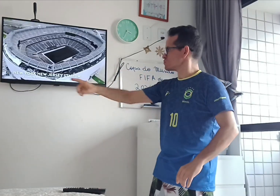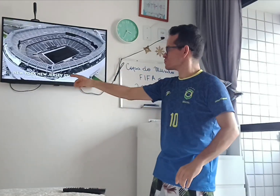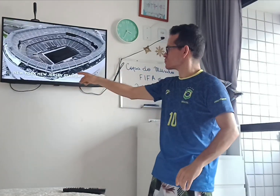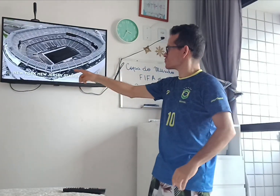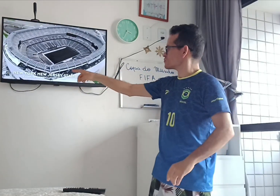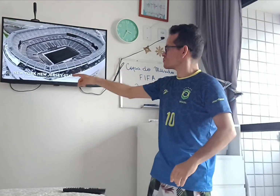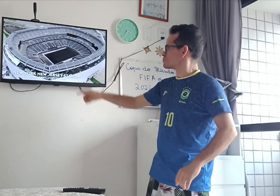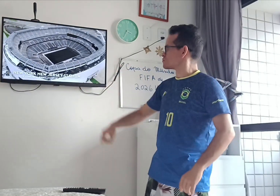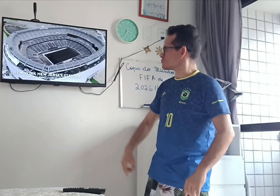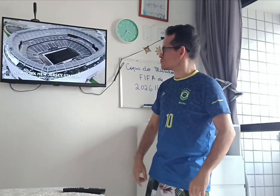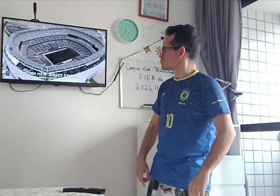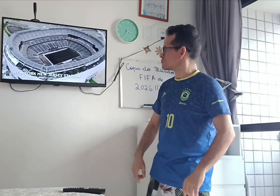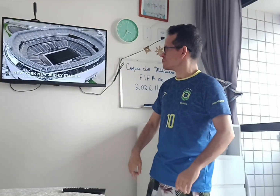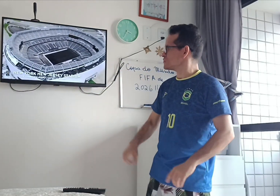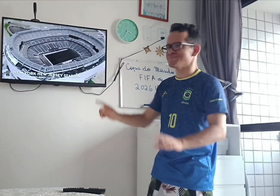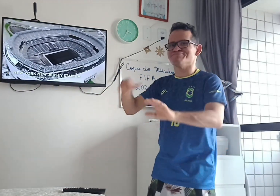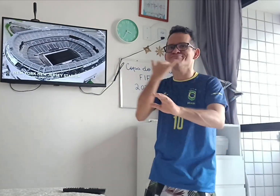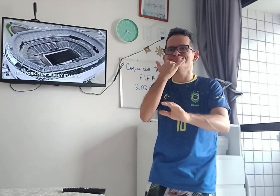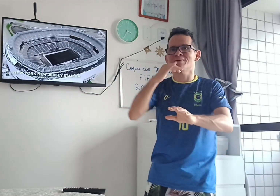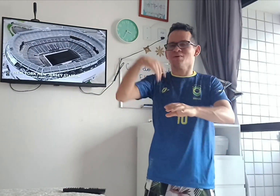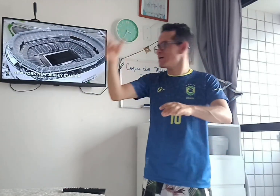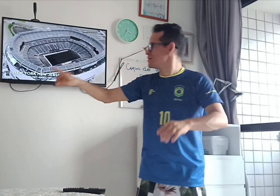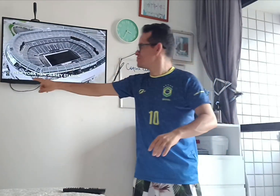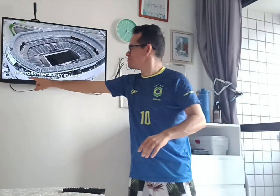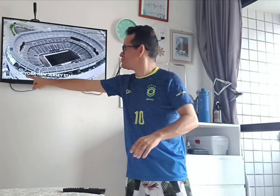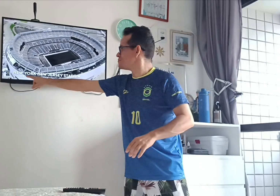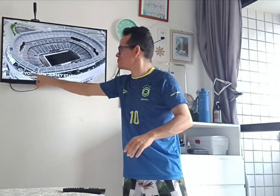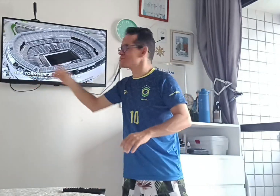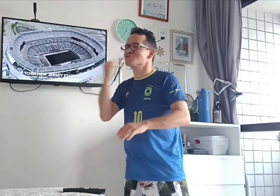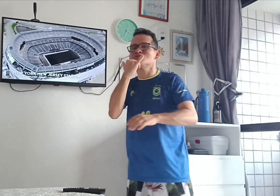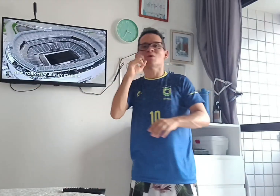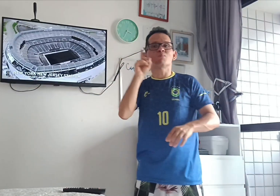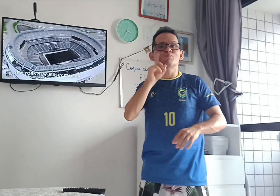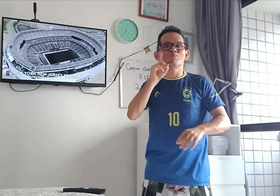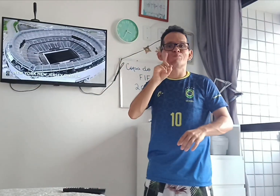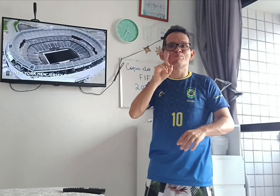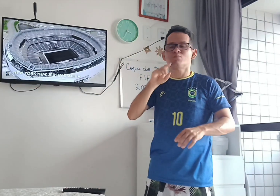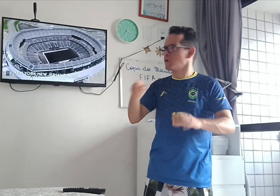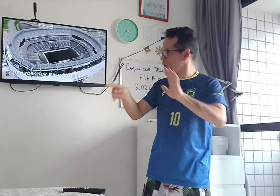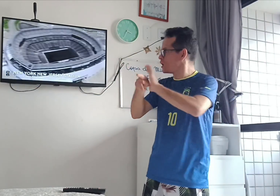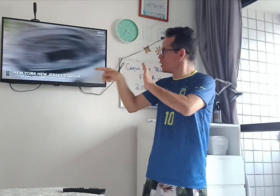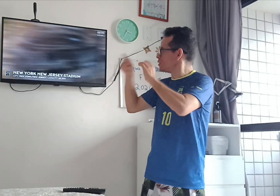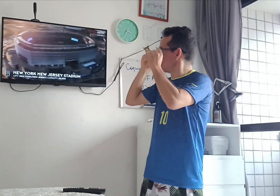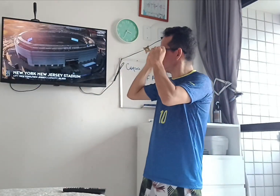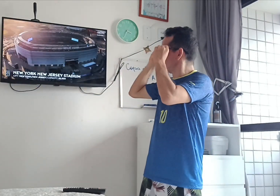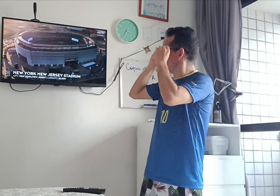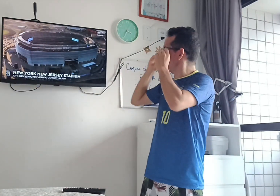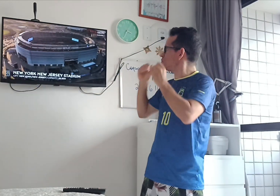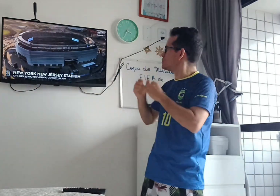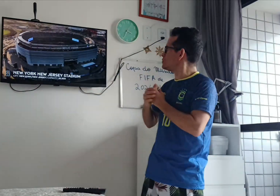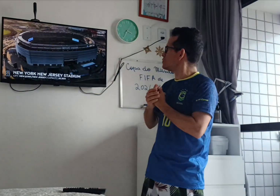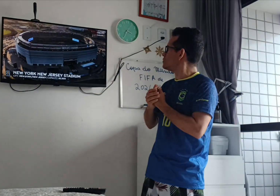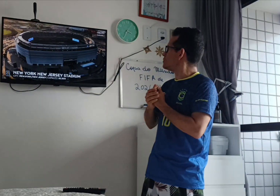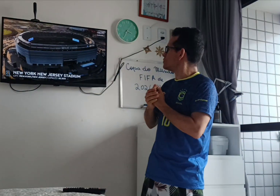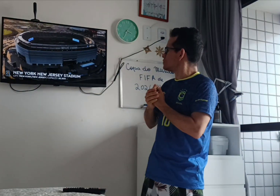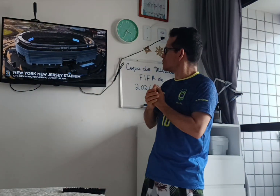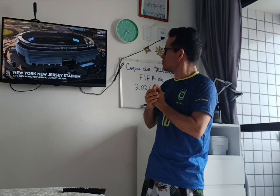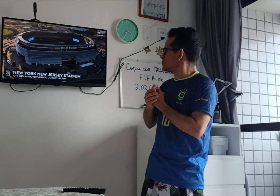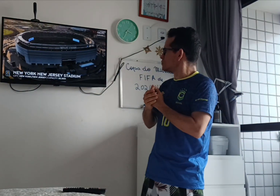bowl with steep stands and a louvered facade that can light up in different colors, echoing the identities of its 2 NFL tenants, and during